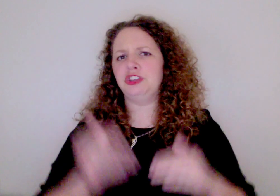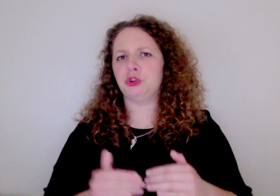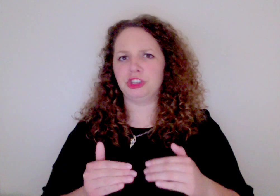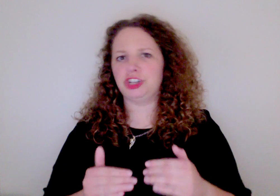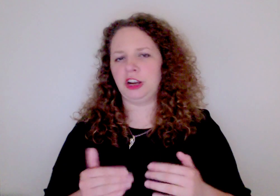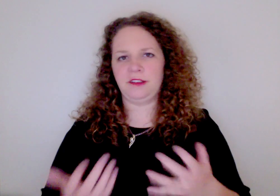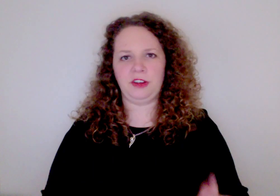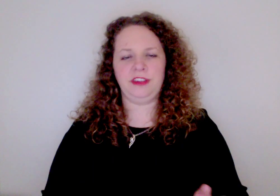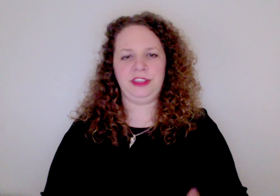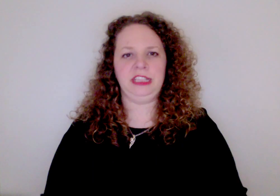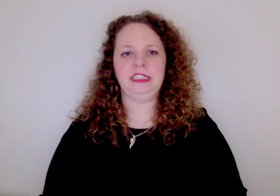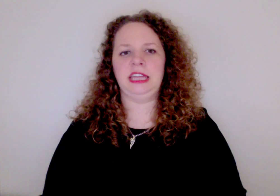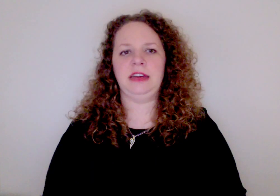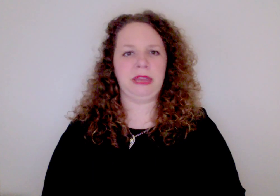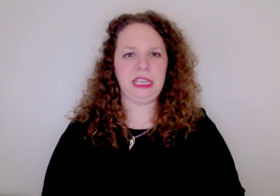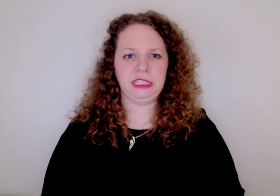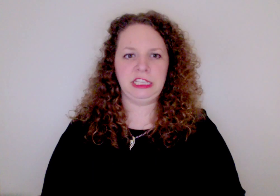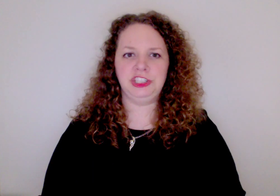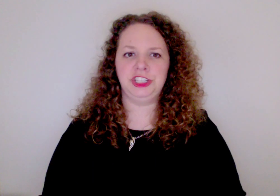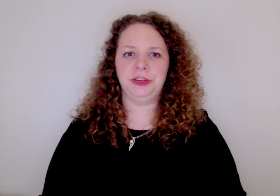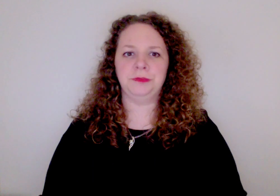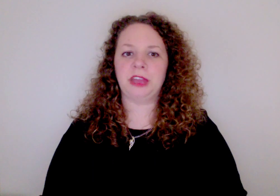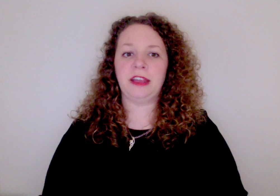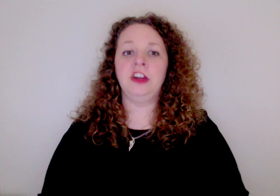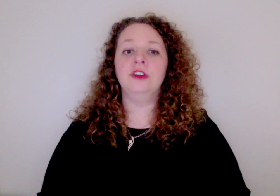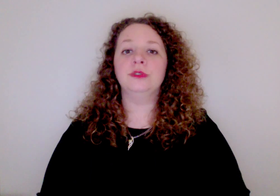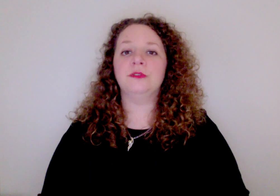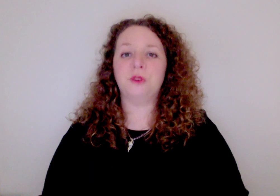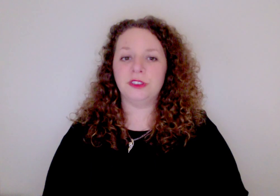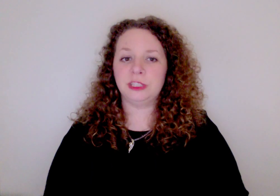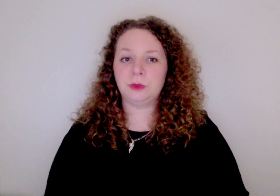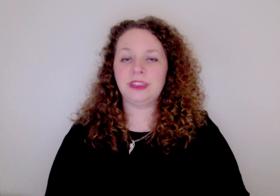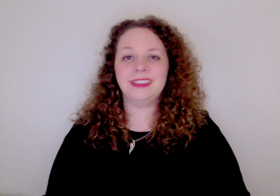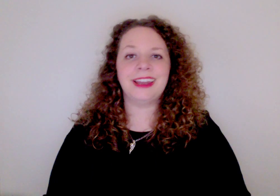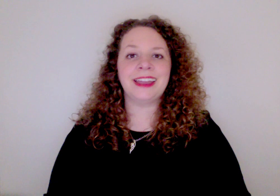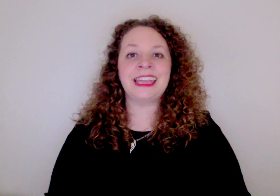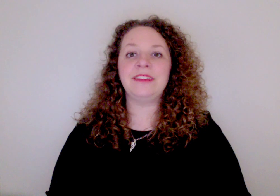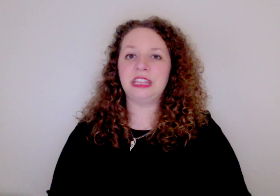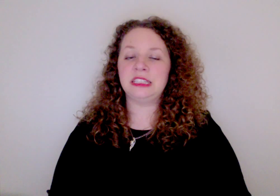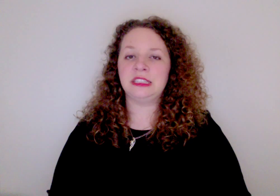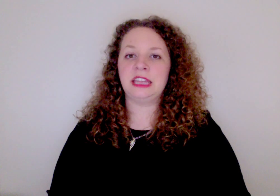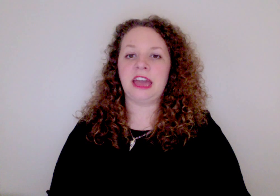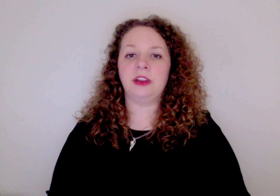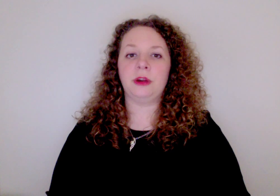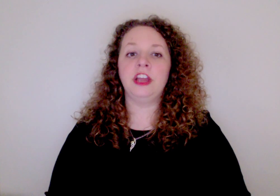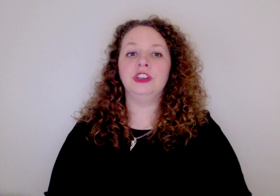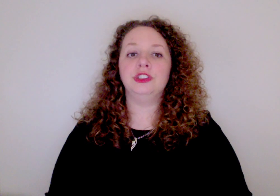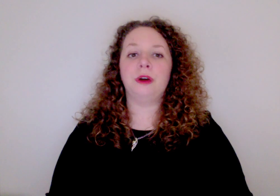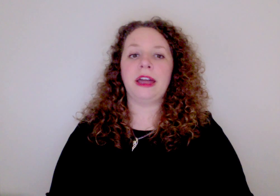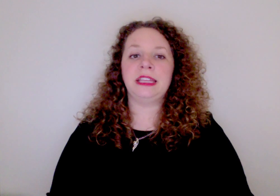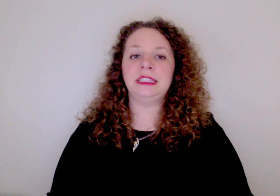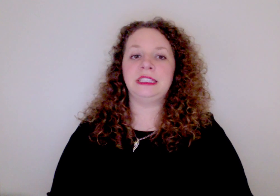chore chart of all the things that my kids need to do. Okay, so for this one, then I can give things in the category. So I can